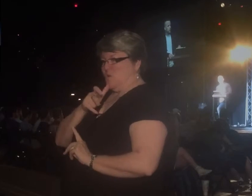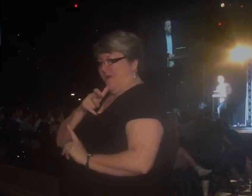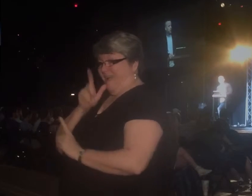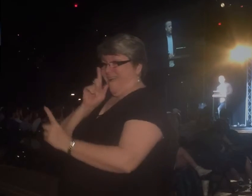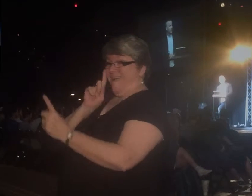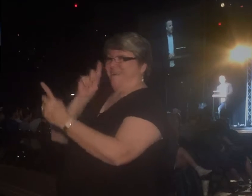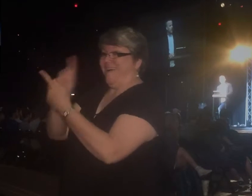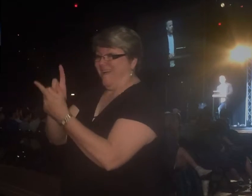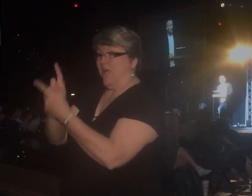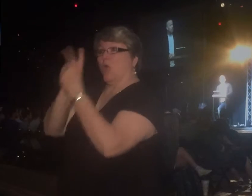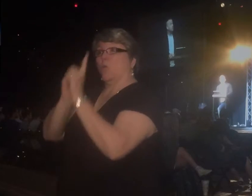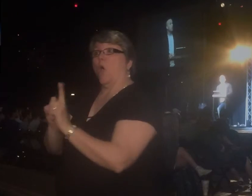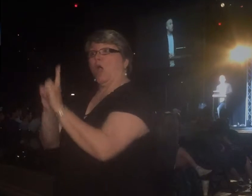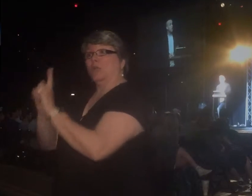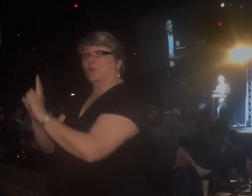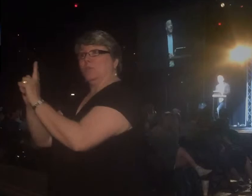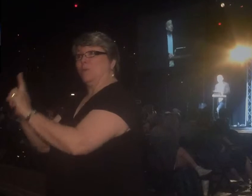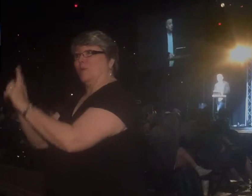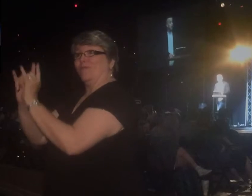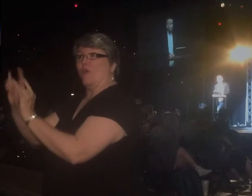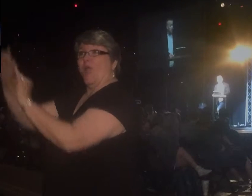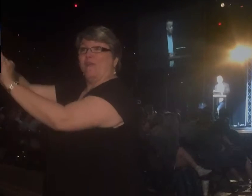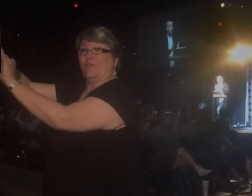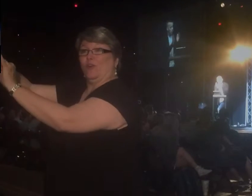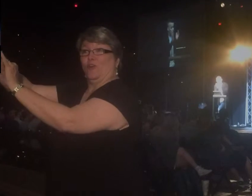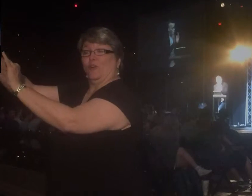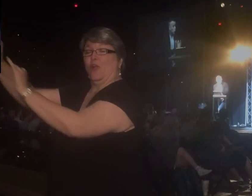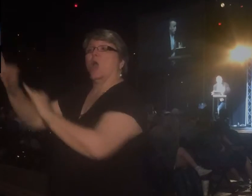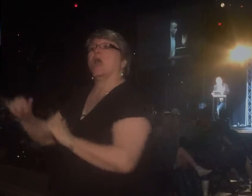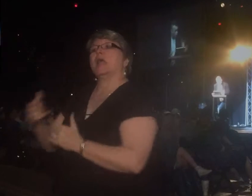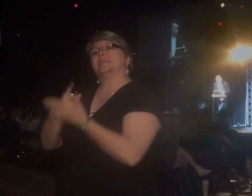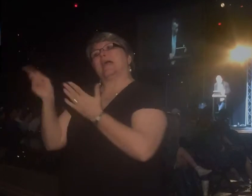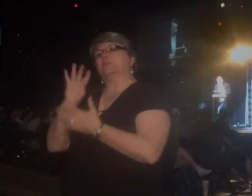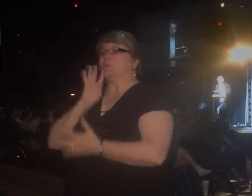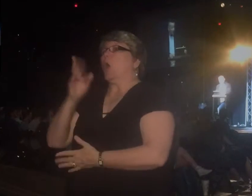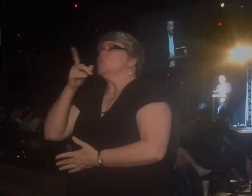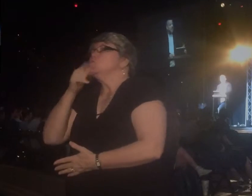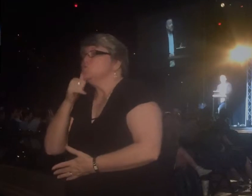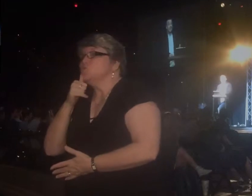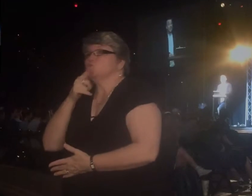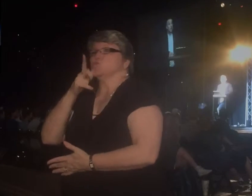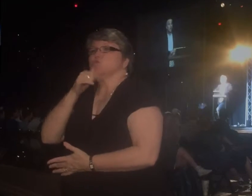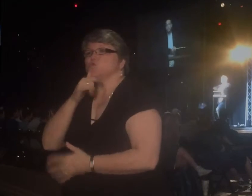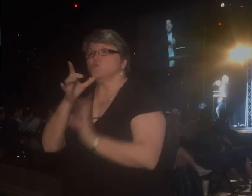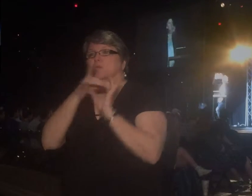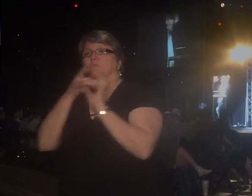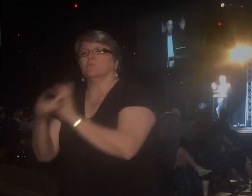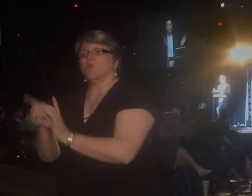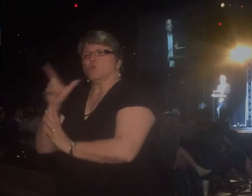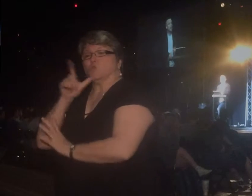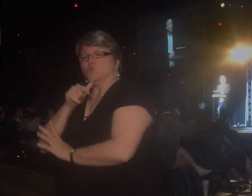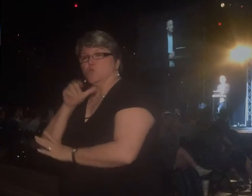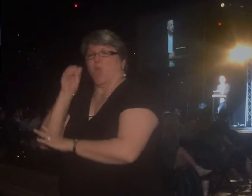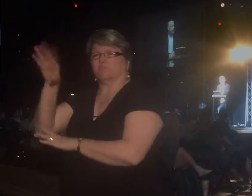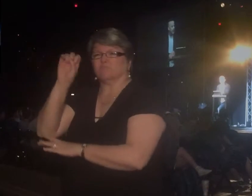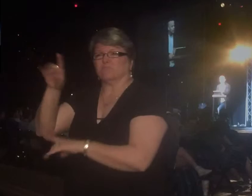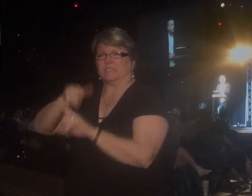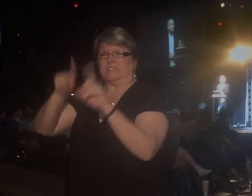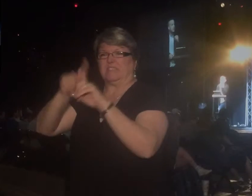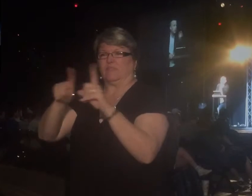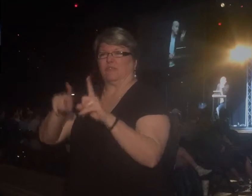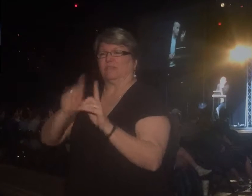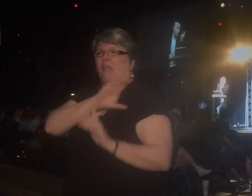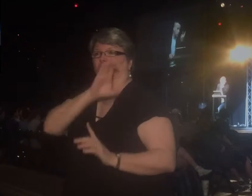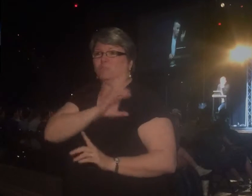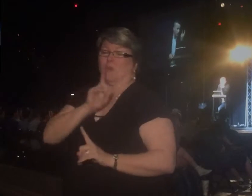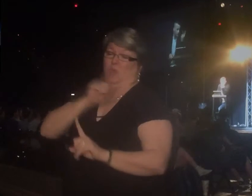with someone, Lord willing, into forever. And last week we talked about who you should be linked up with. And we gave you a bunch of different attributes,